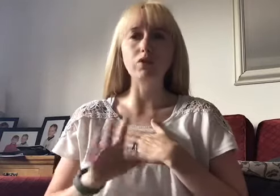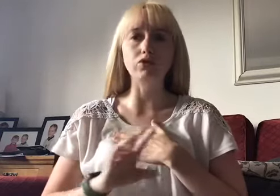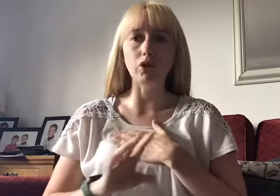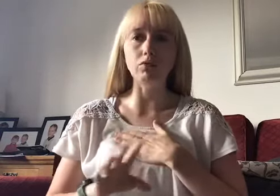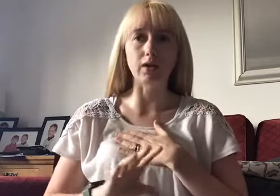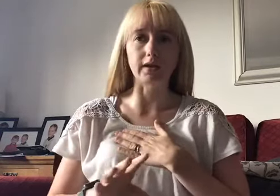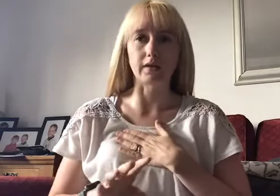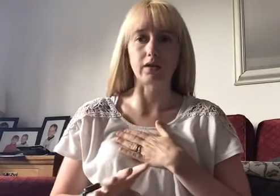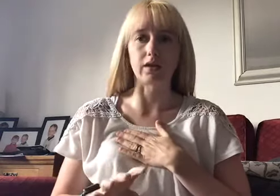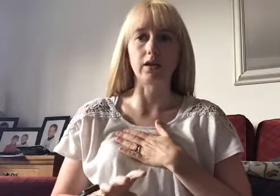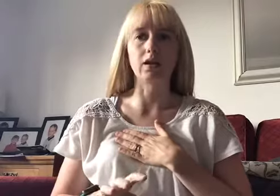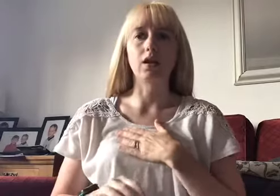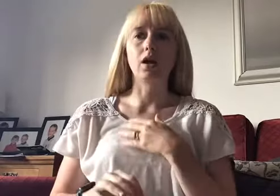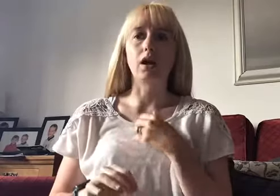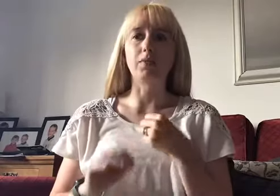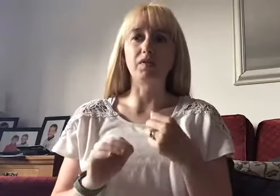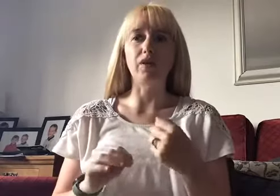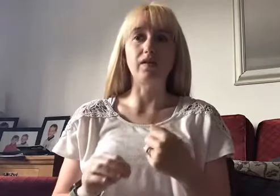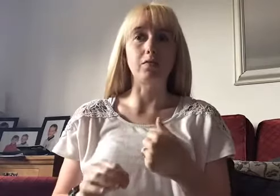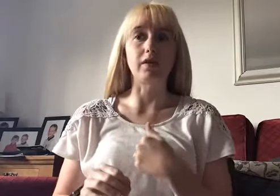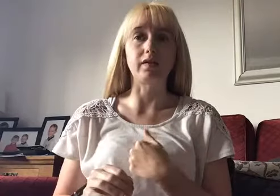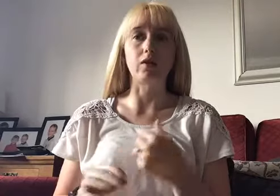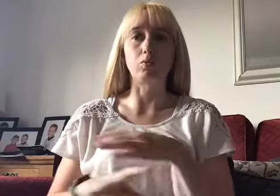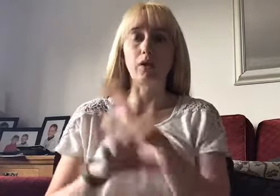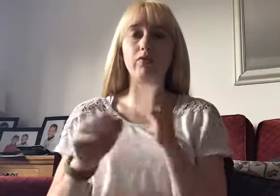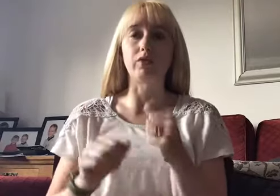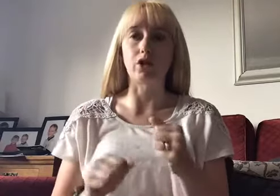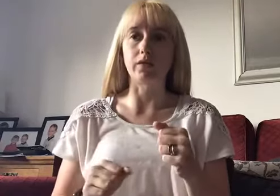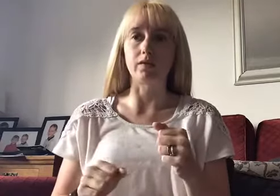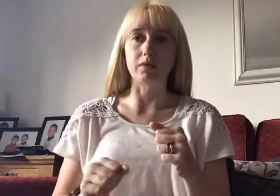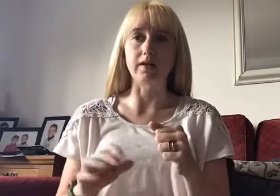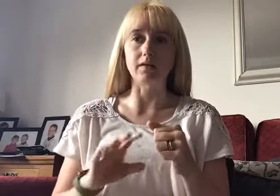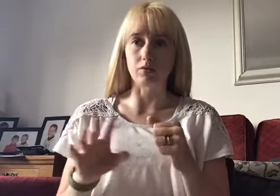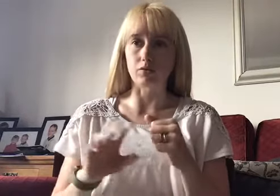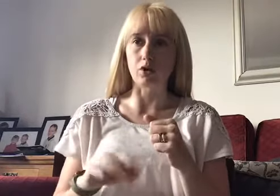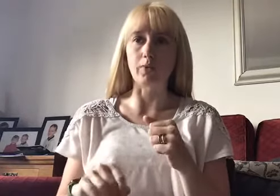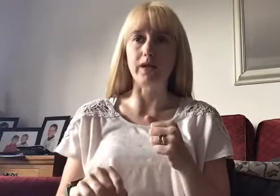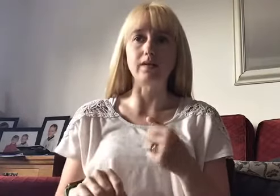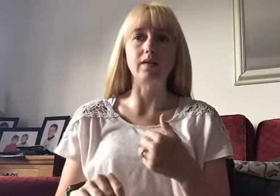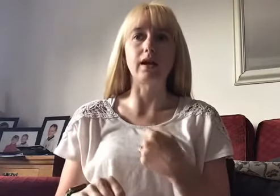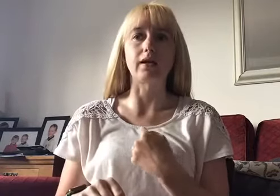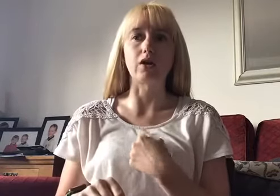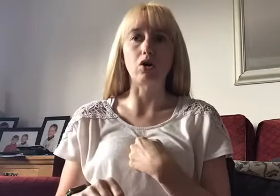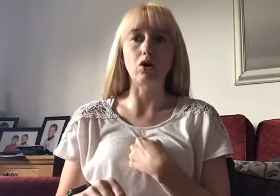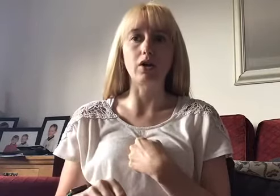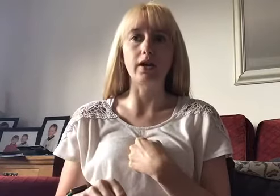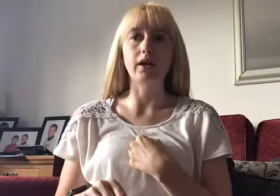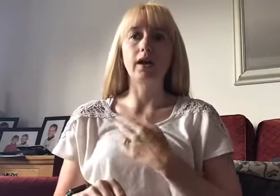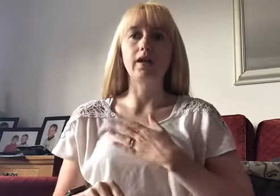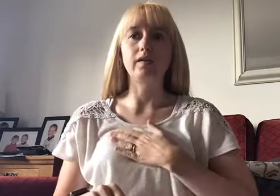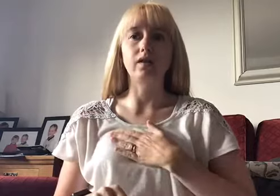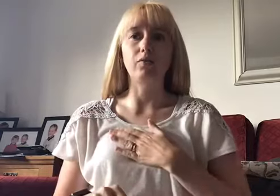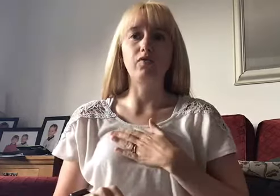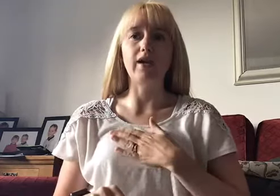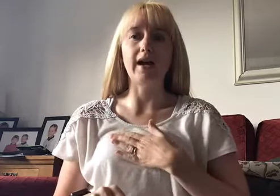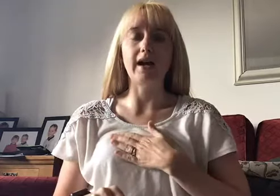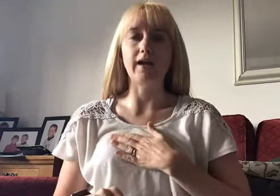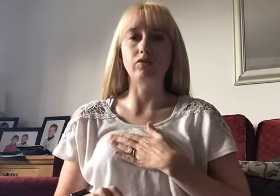don't like something, it's very similar, so whatever the item is, the hobby is, and then I, this time flat hand on your